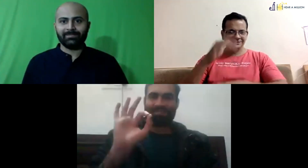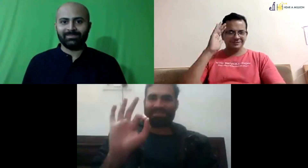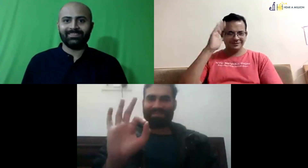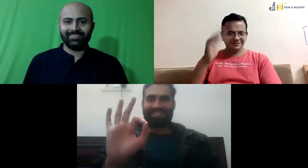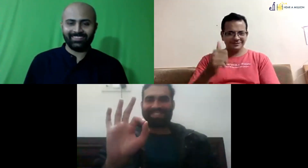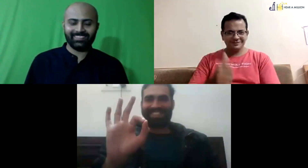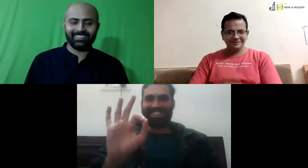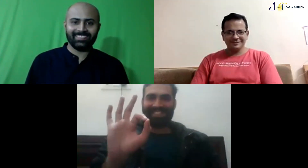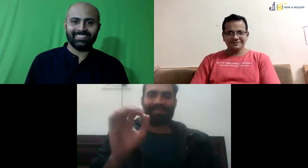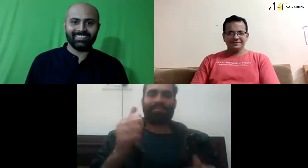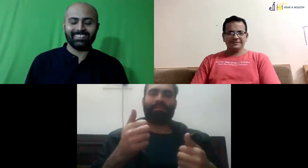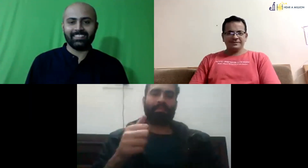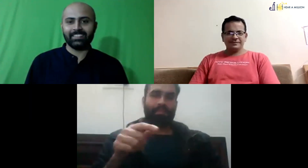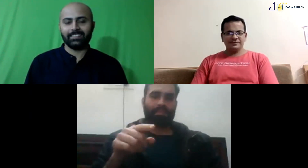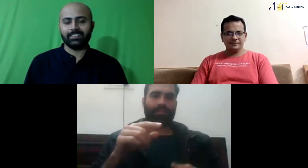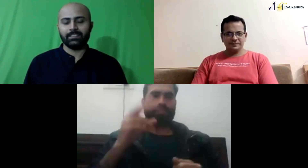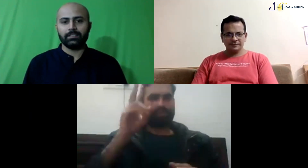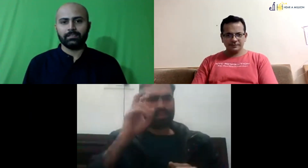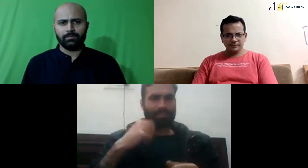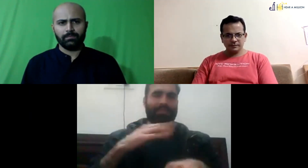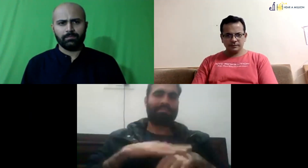Chintu. Hey, hello Chintu.